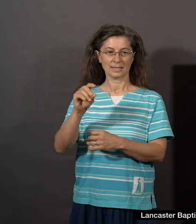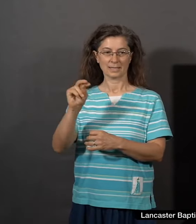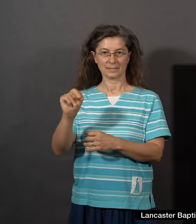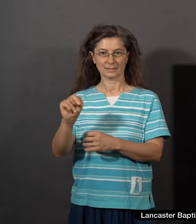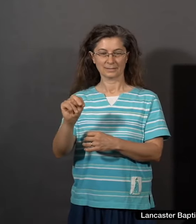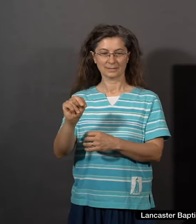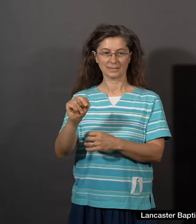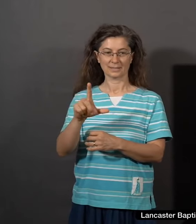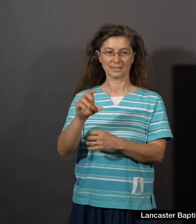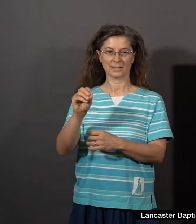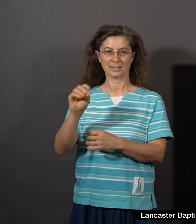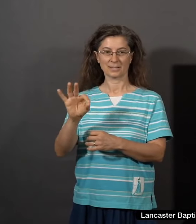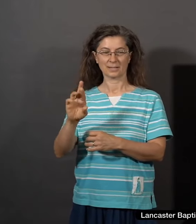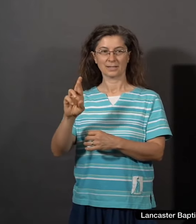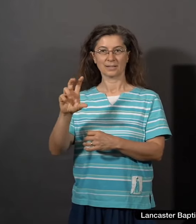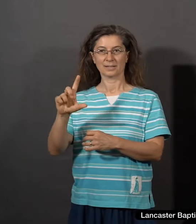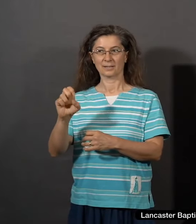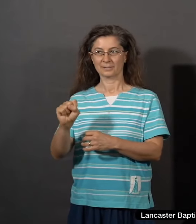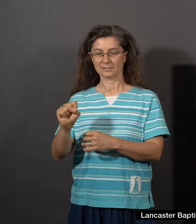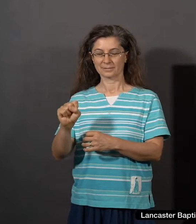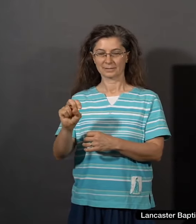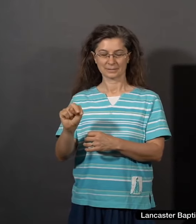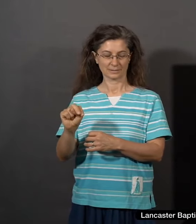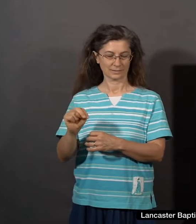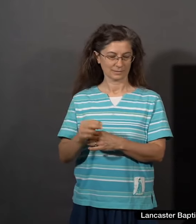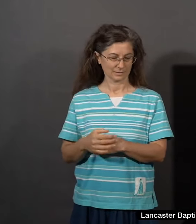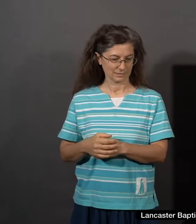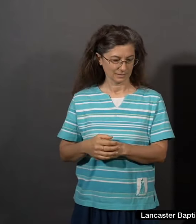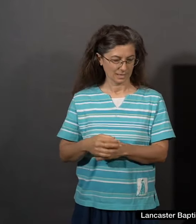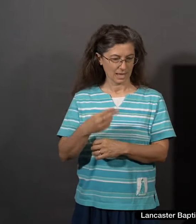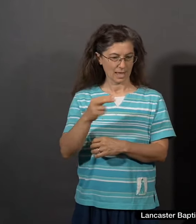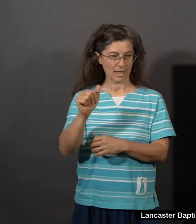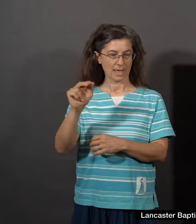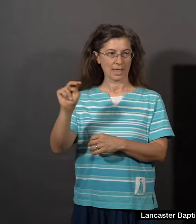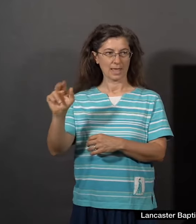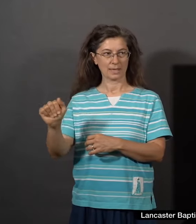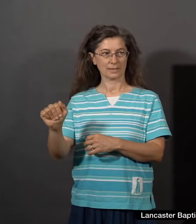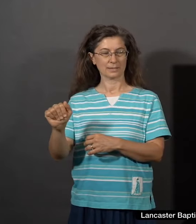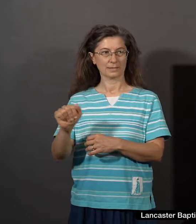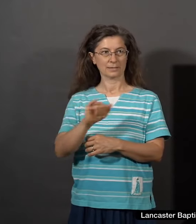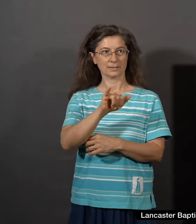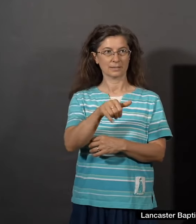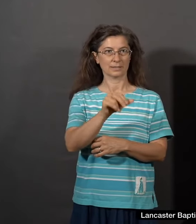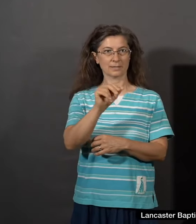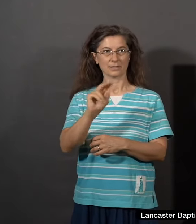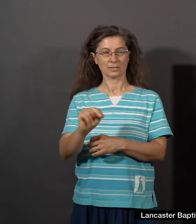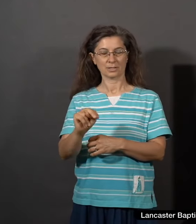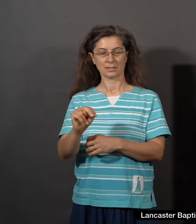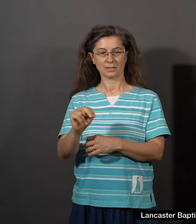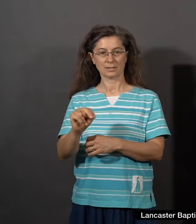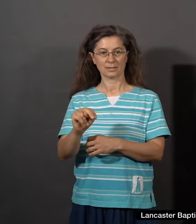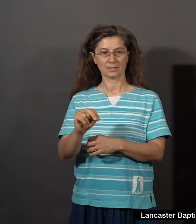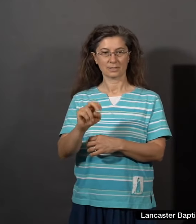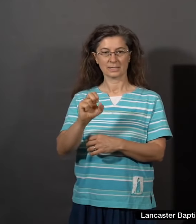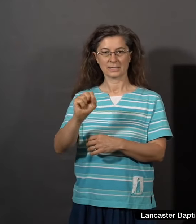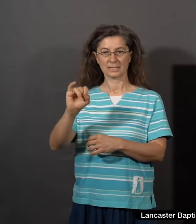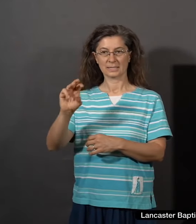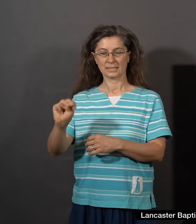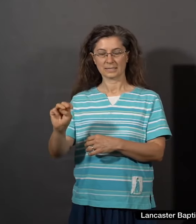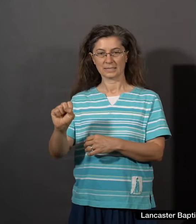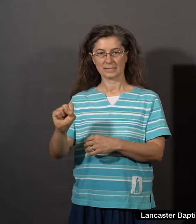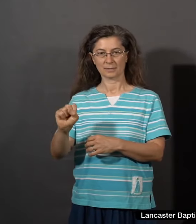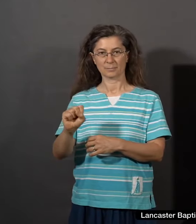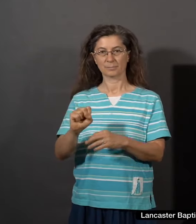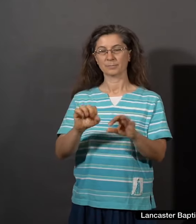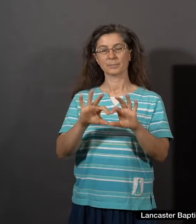to blanco gallegos you want to say hi to the hannas and to john epilito to the sims family to